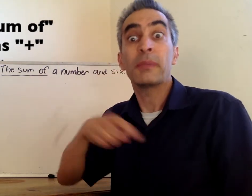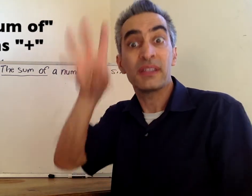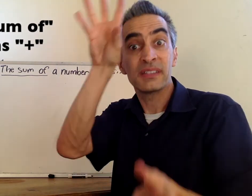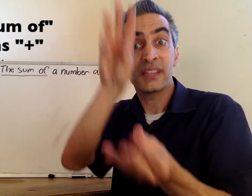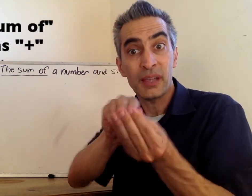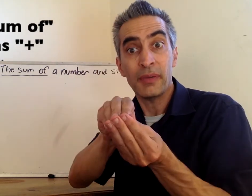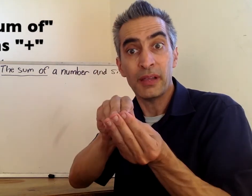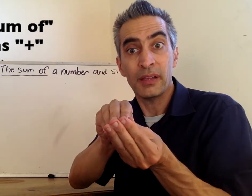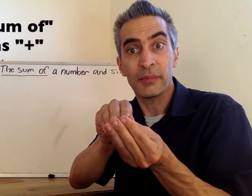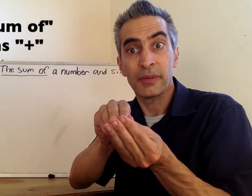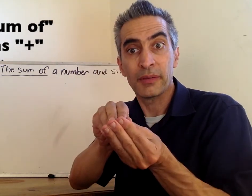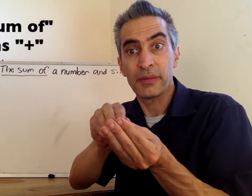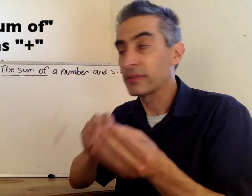Some. We must add something up.